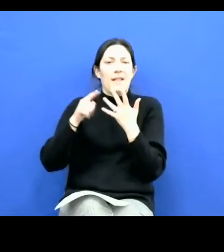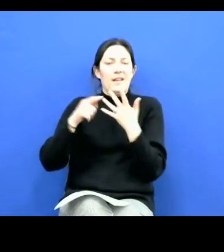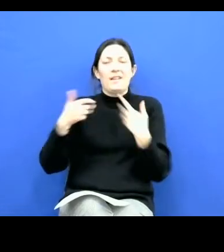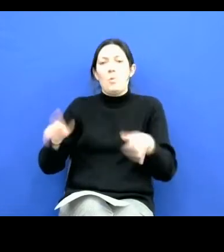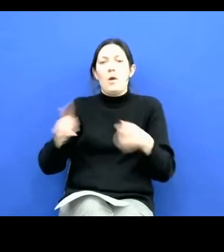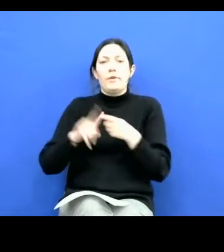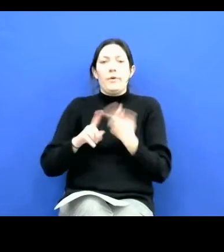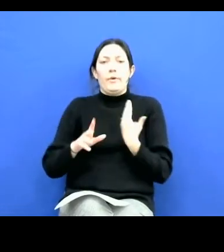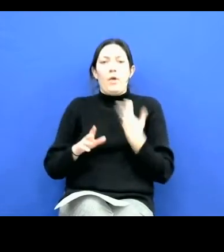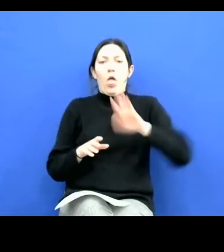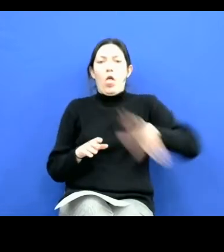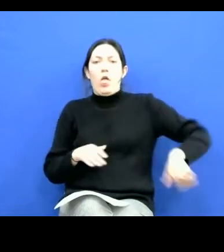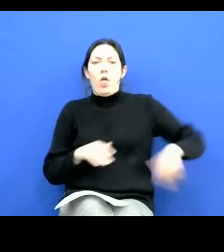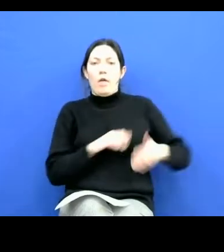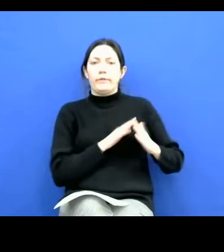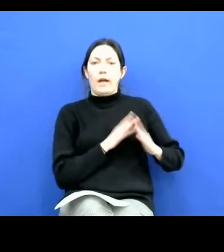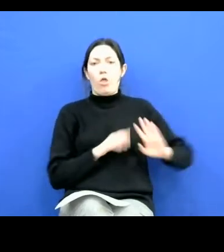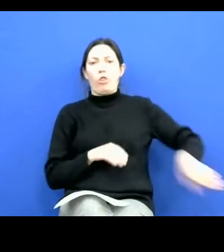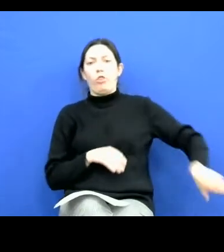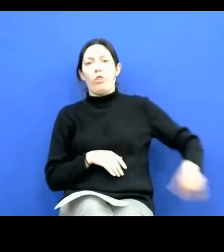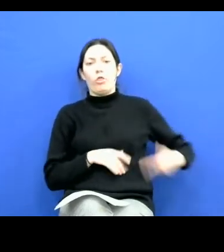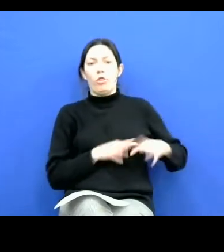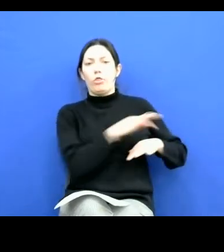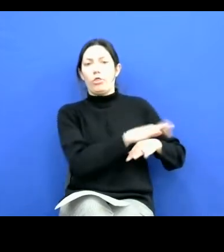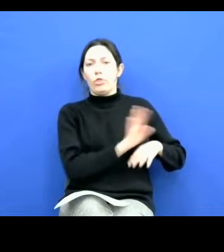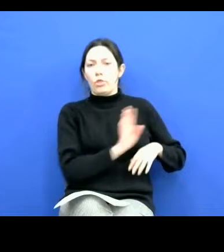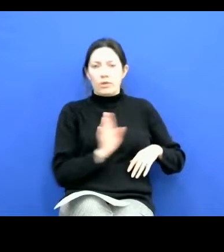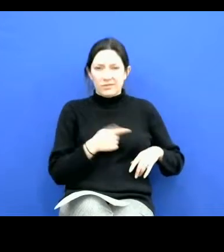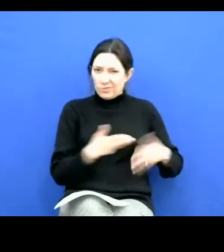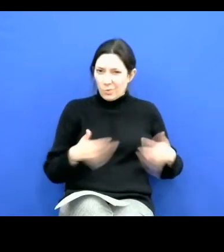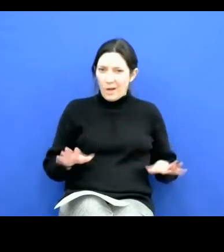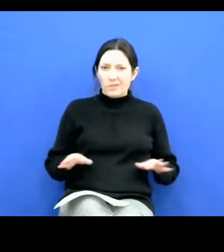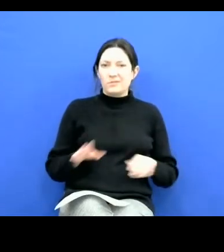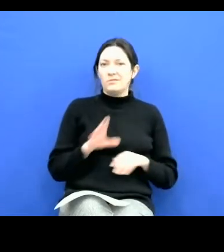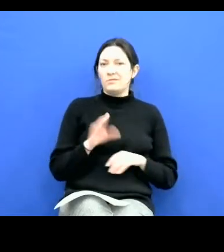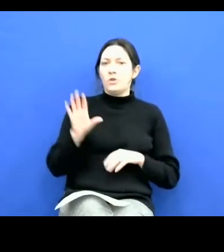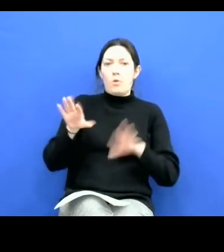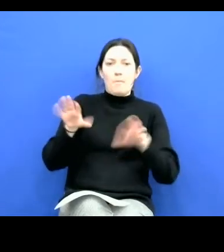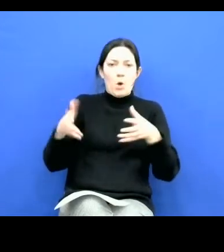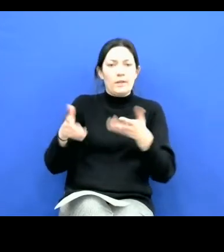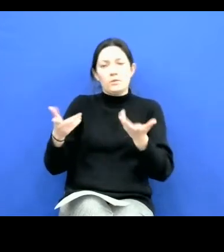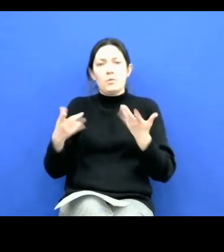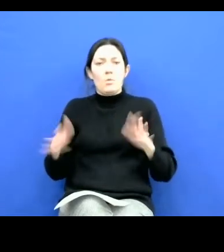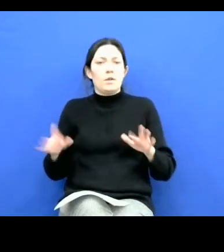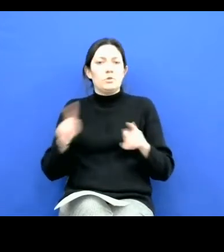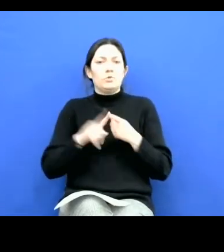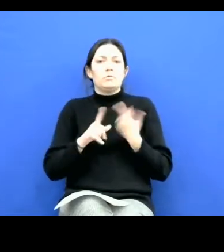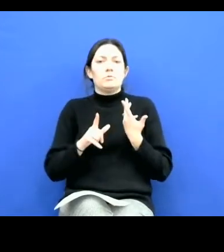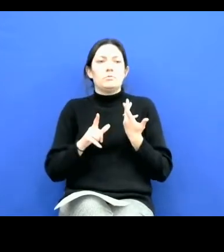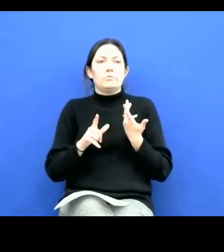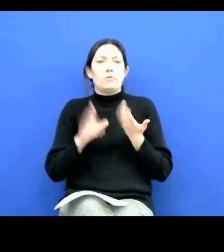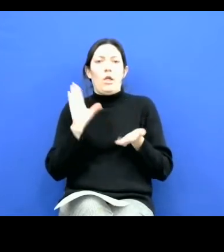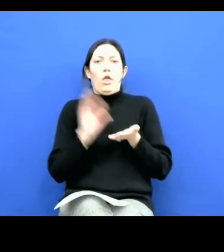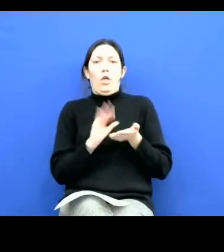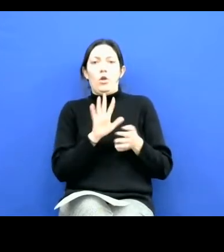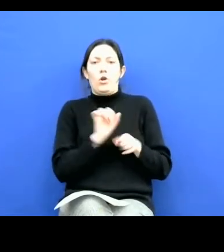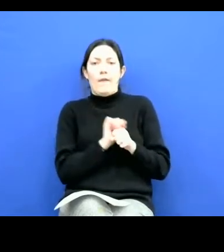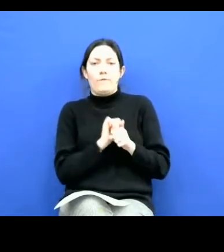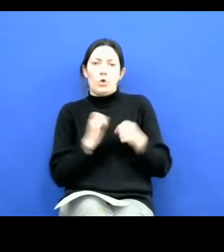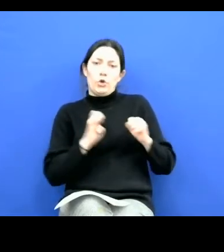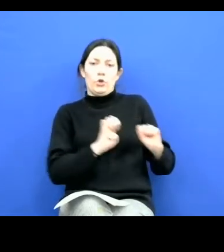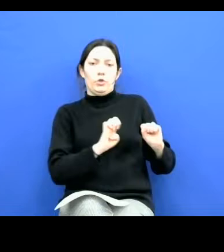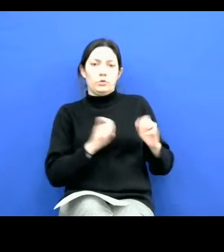so to speak, and her party by not putting in full effort, because she wouldn't have been able to do